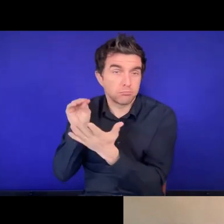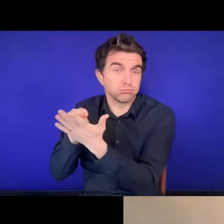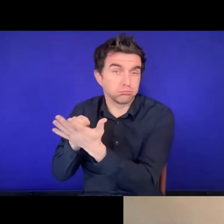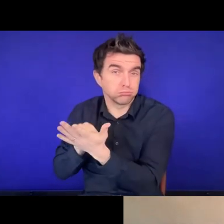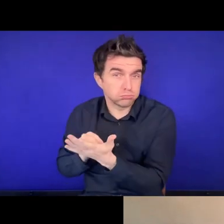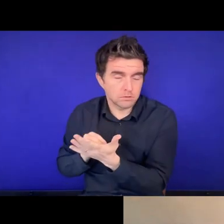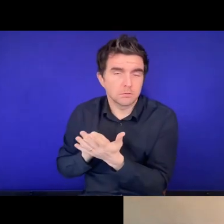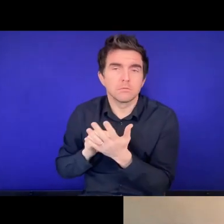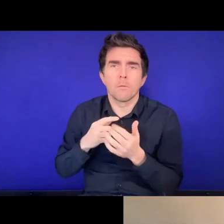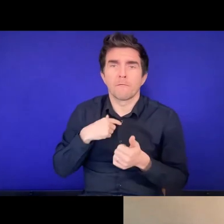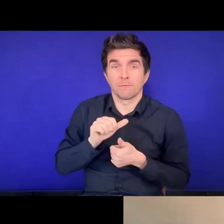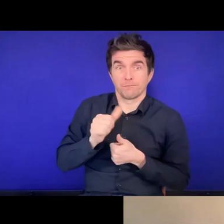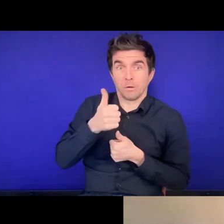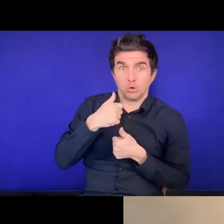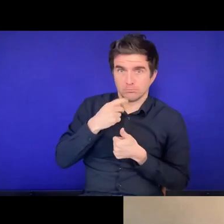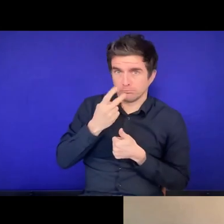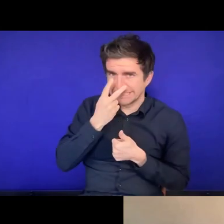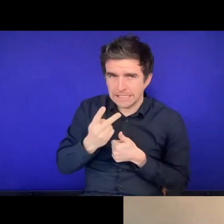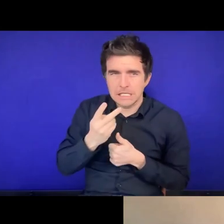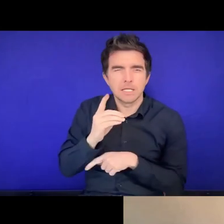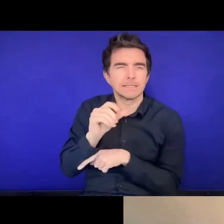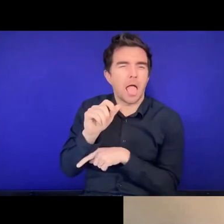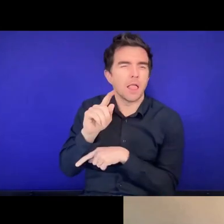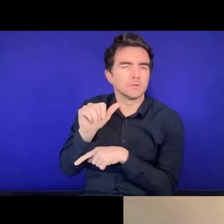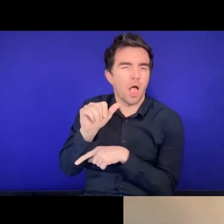if we have